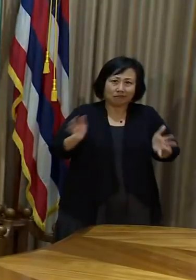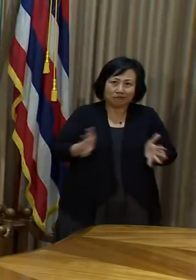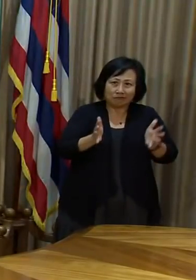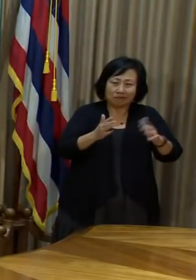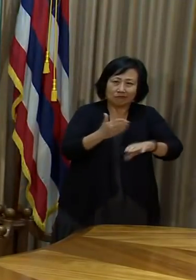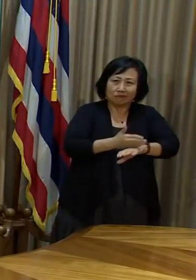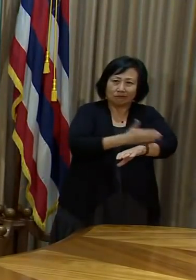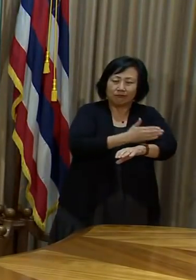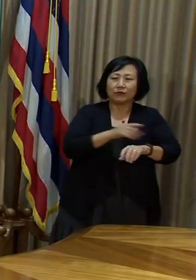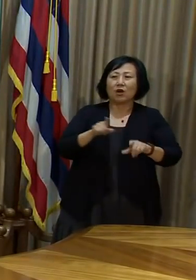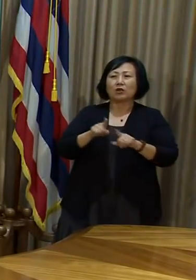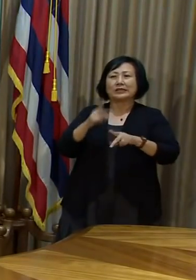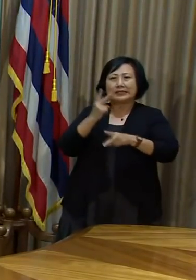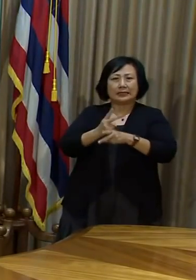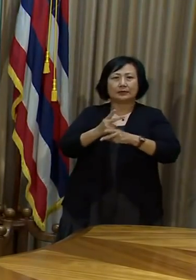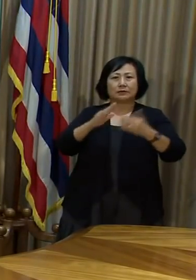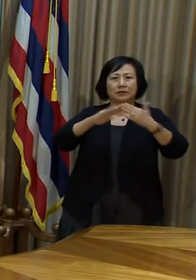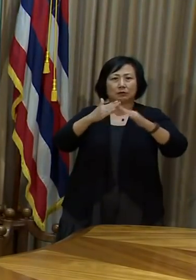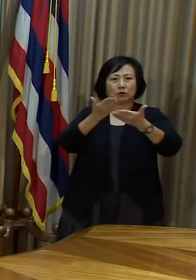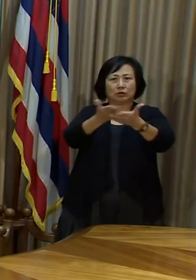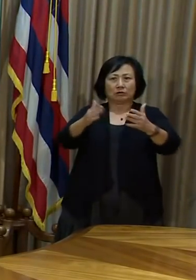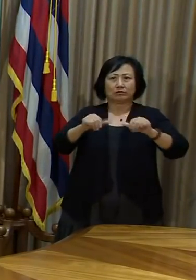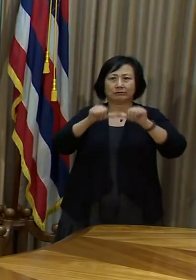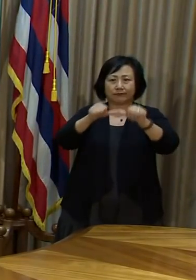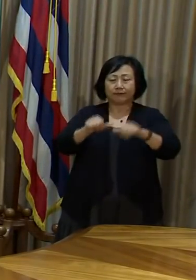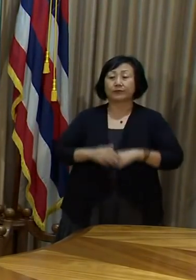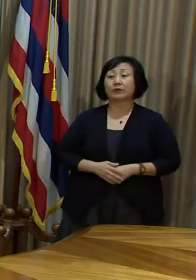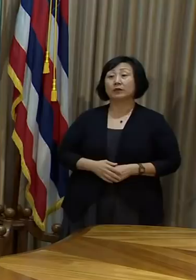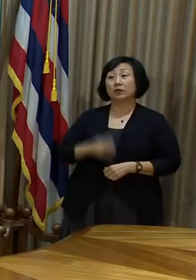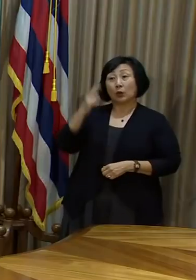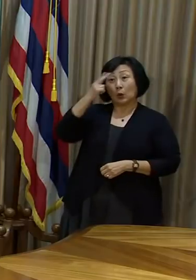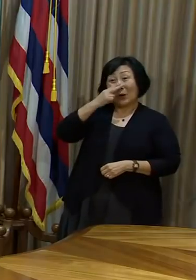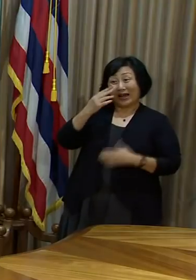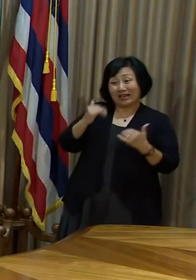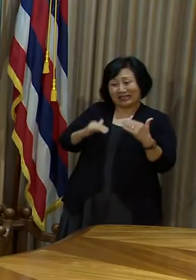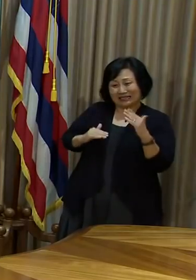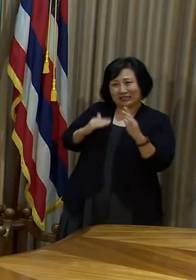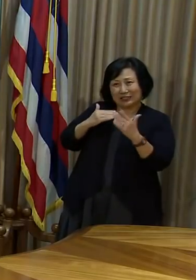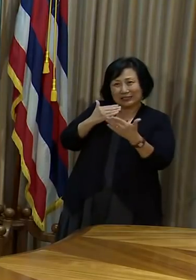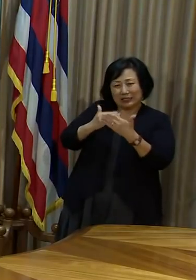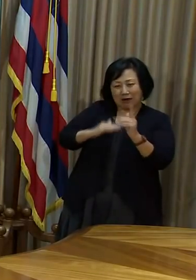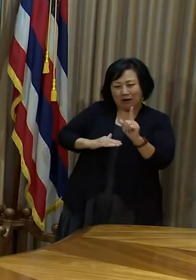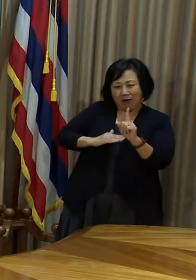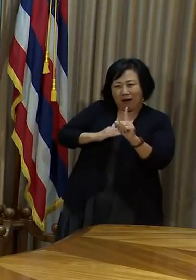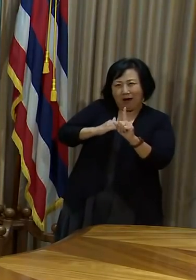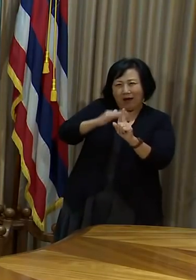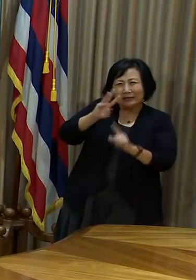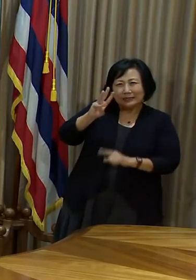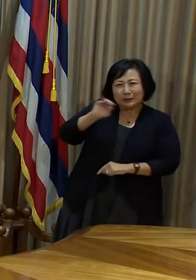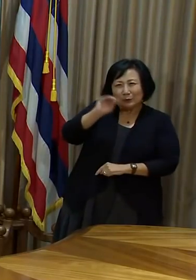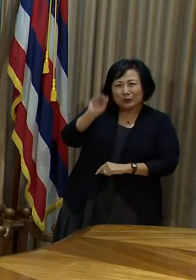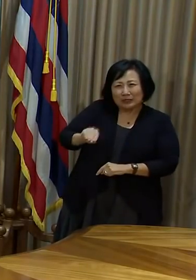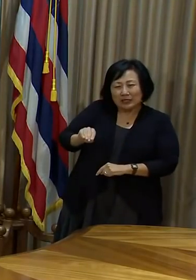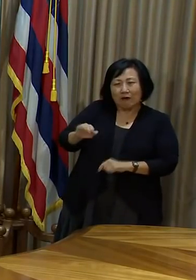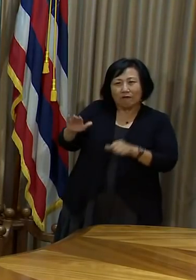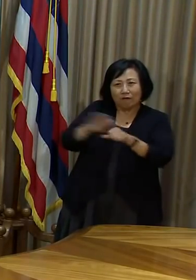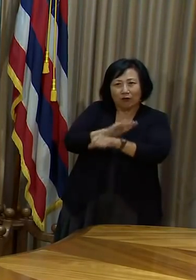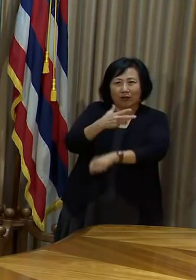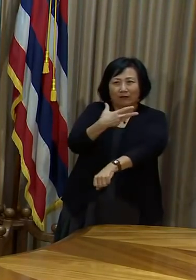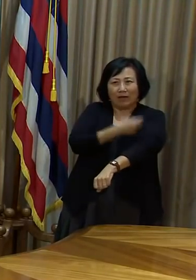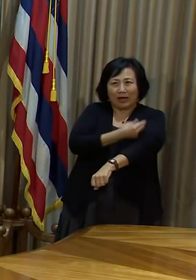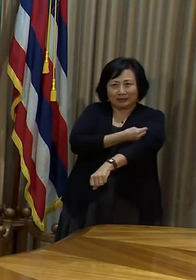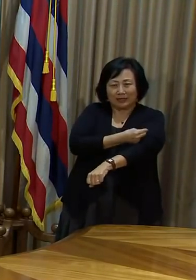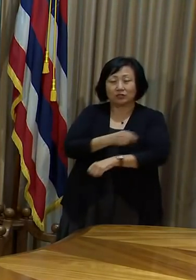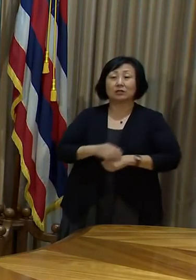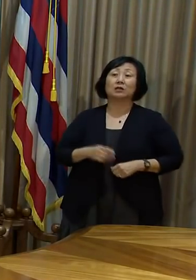our communities. Hawaii is nearing 60% fully vaccinated rate.